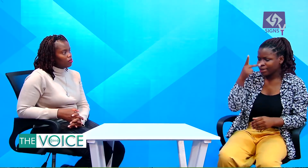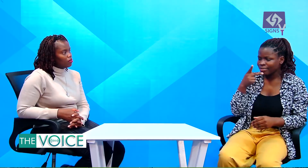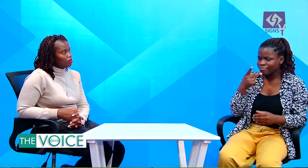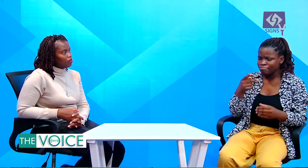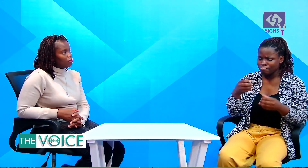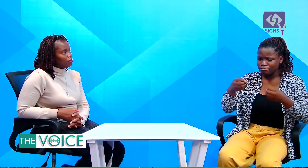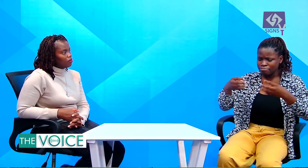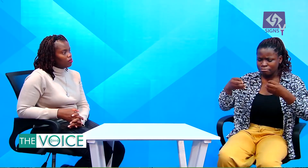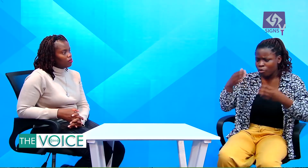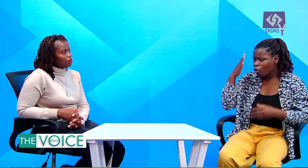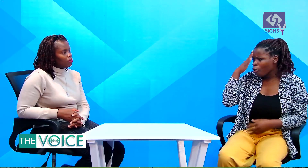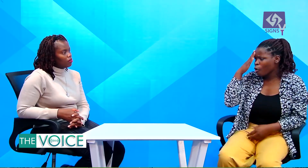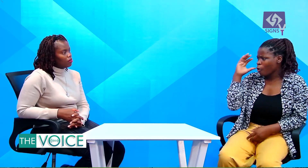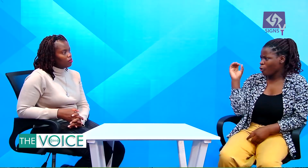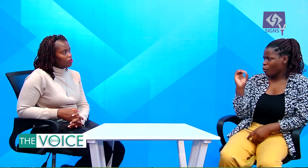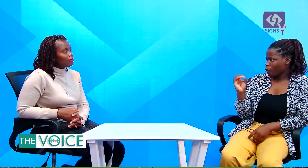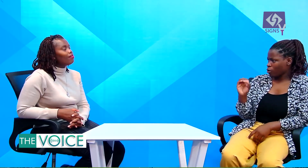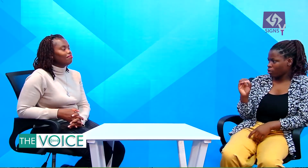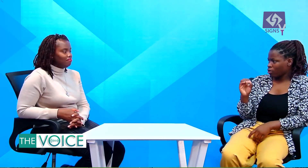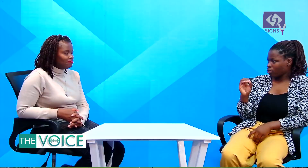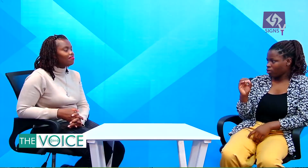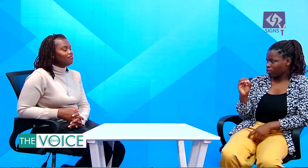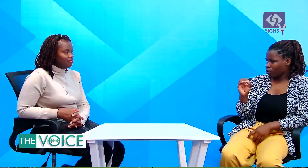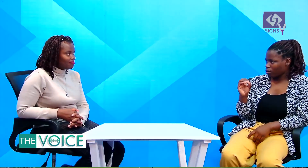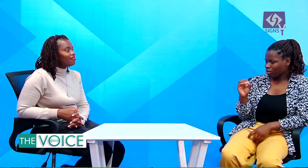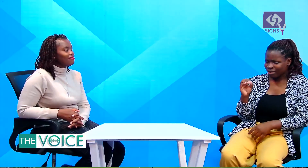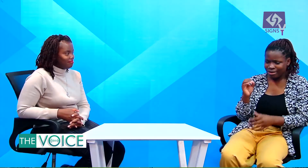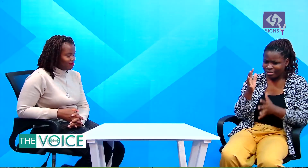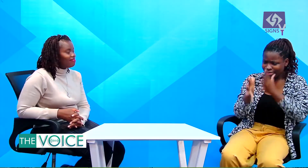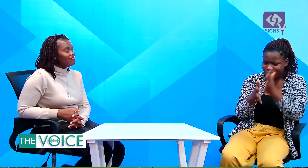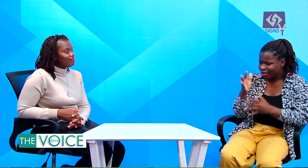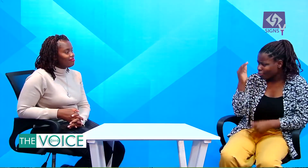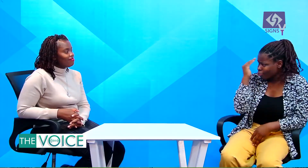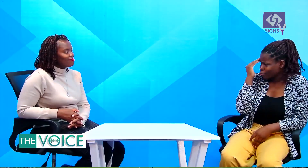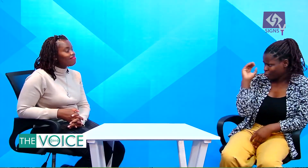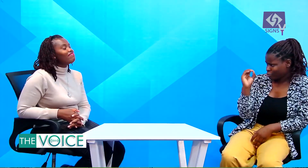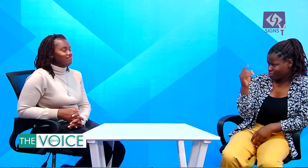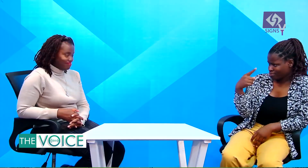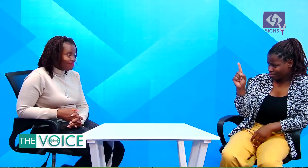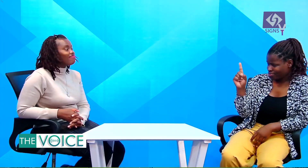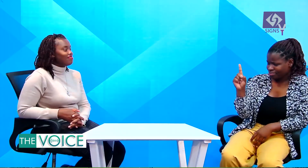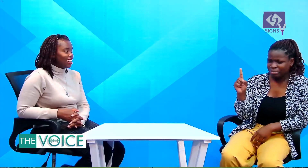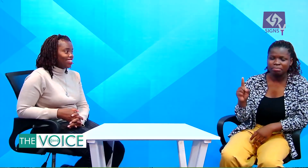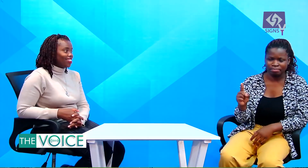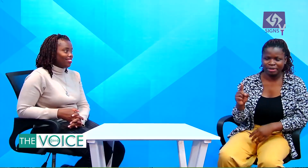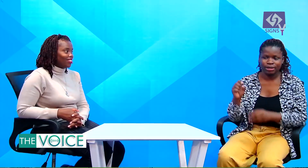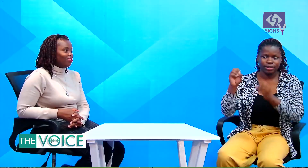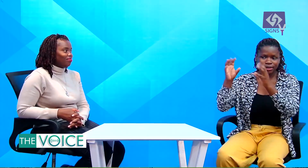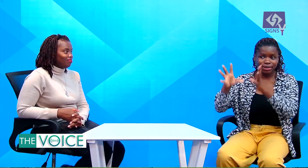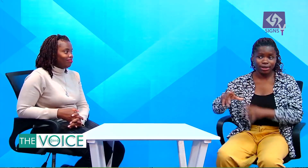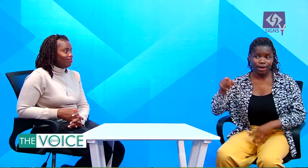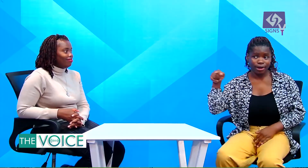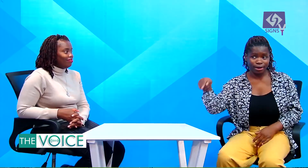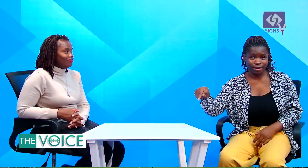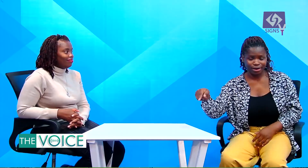remember the parents, when they came, they didn't know sign language. They were not able to communicate using sign